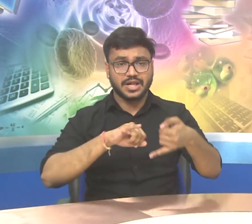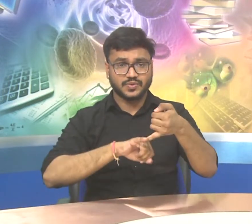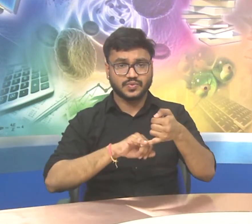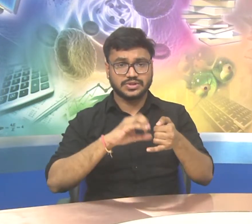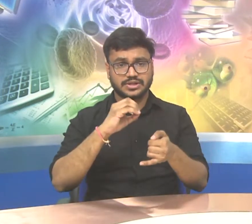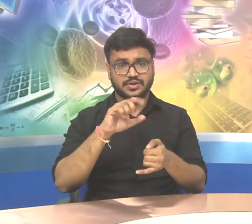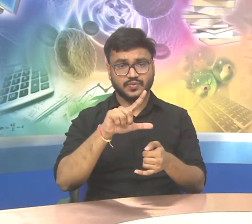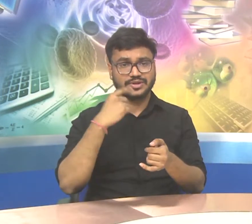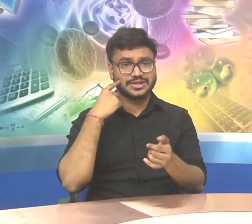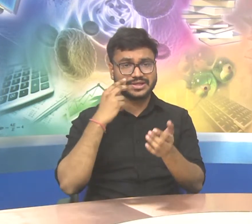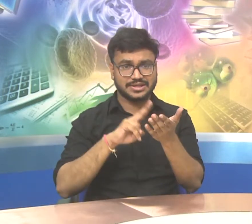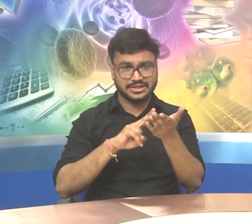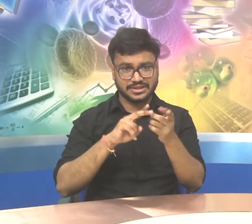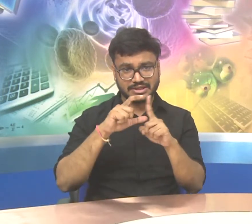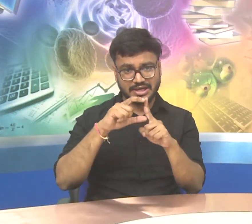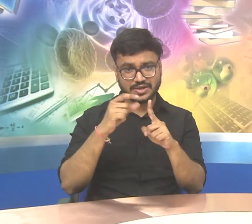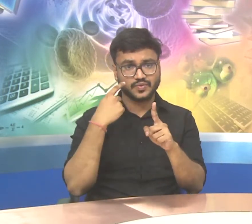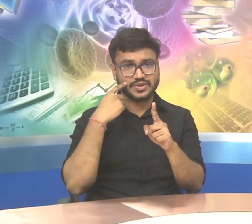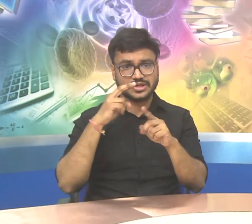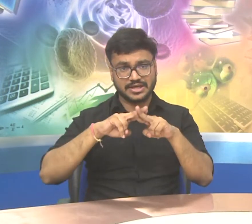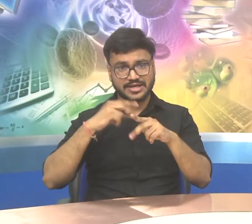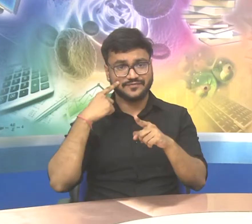Next is solidified.